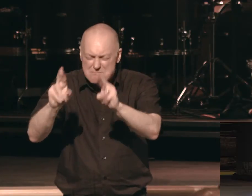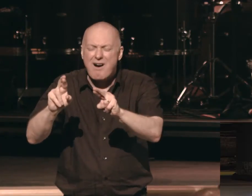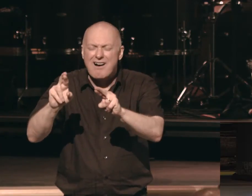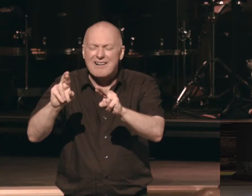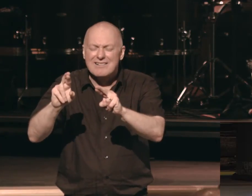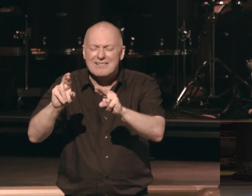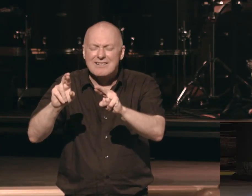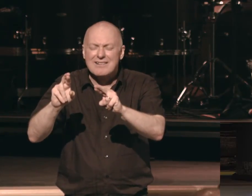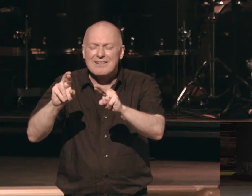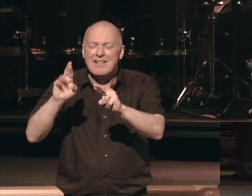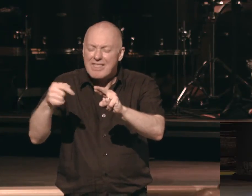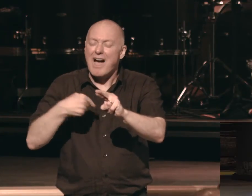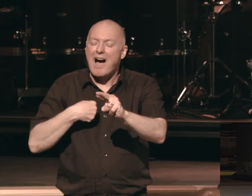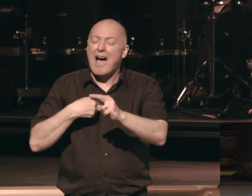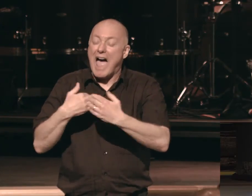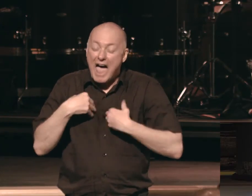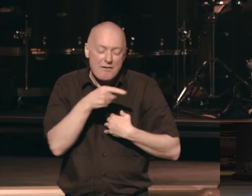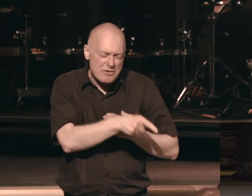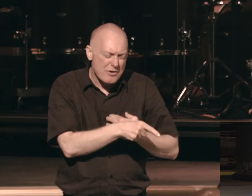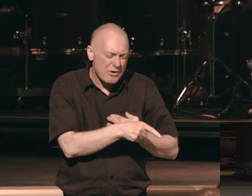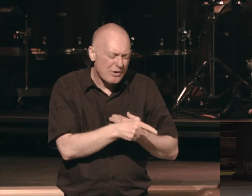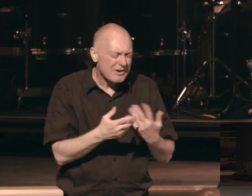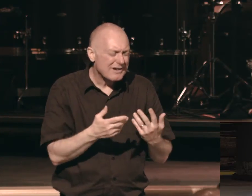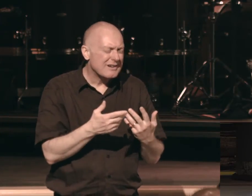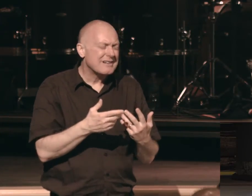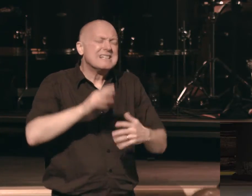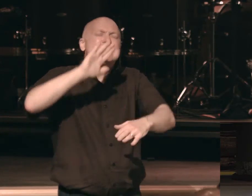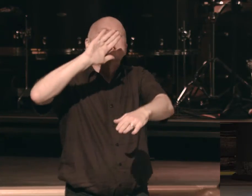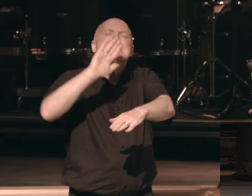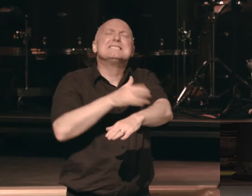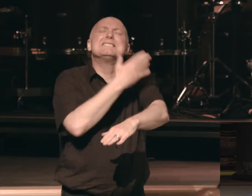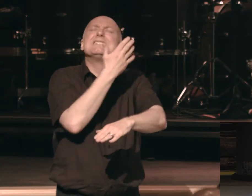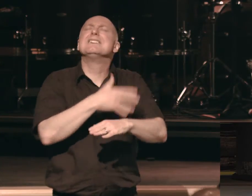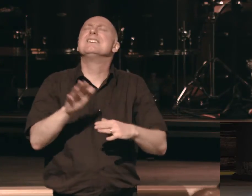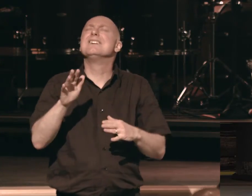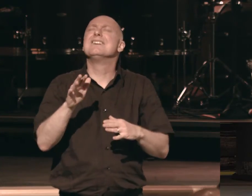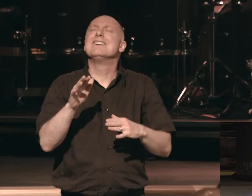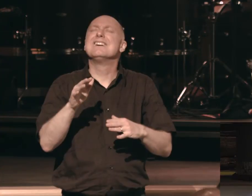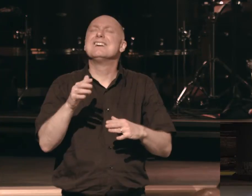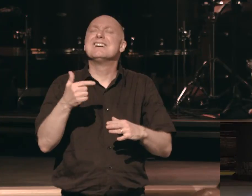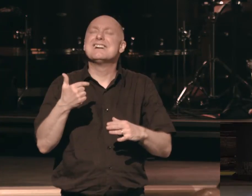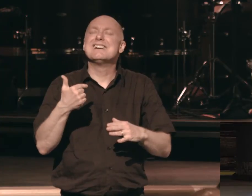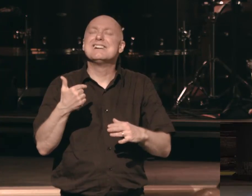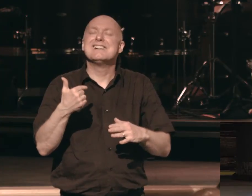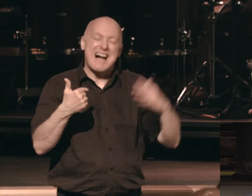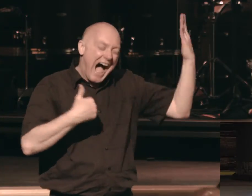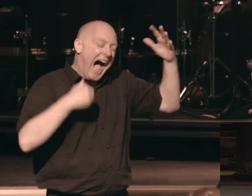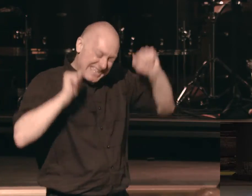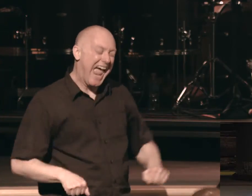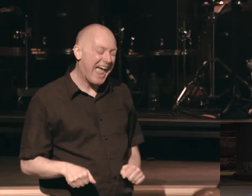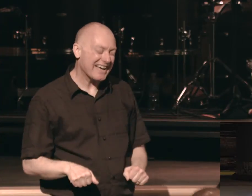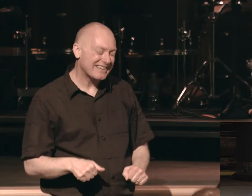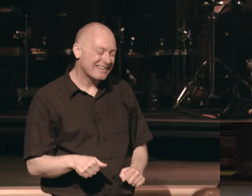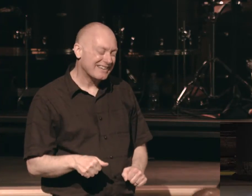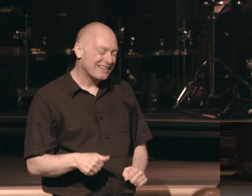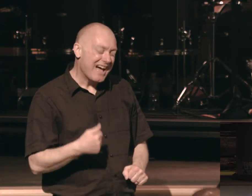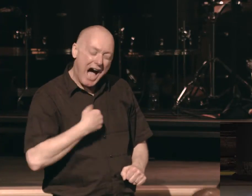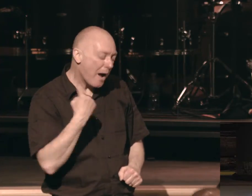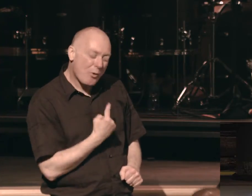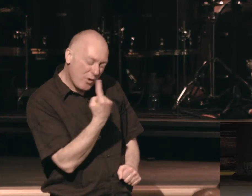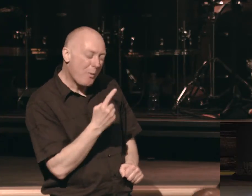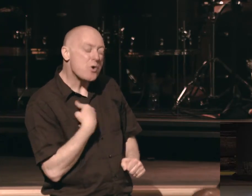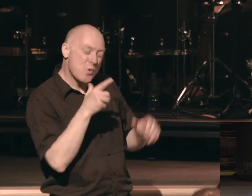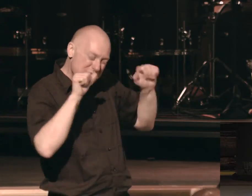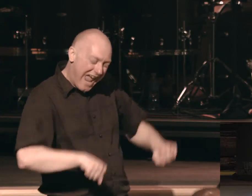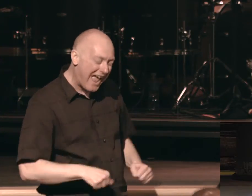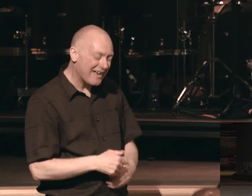you. Sing in such a way, child, that you know I can. That you know I'm the only one who can. I